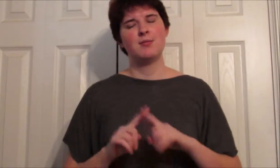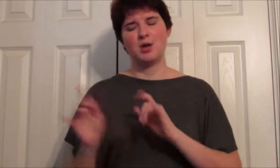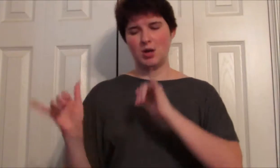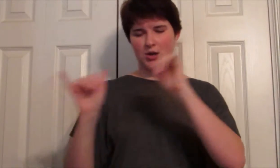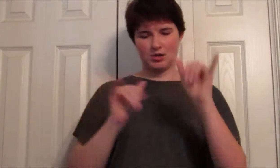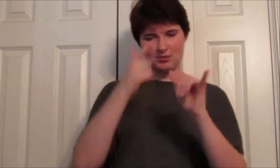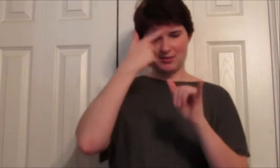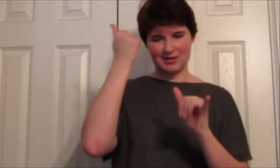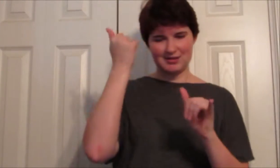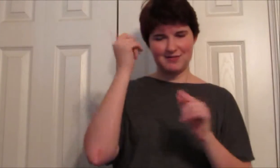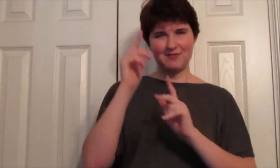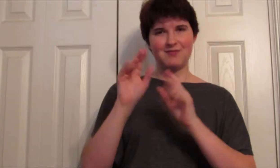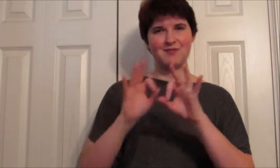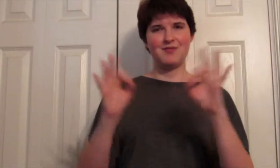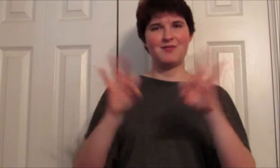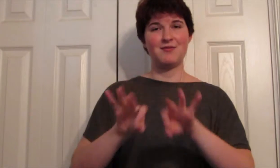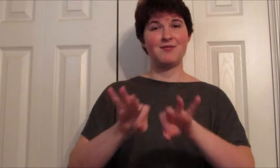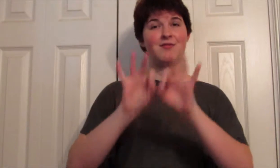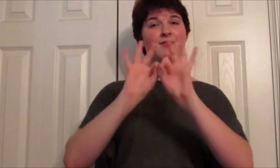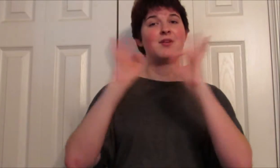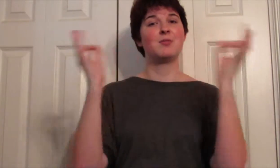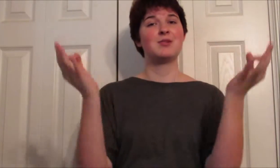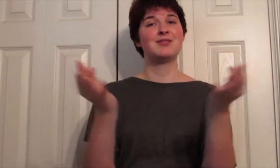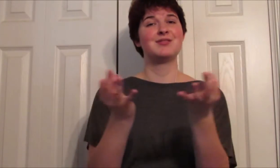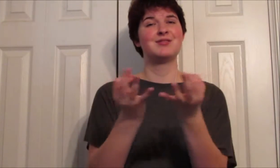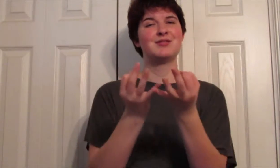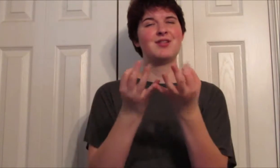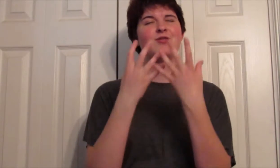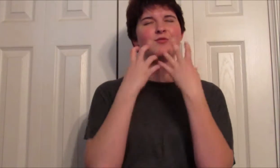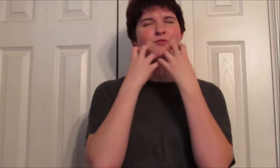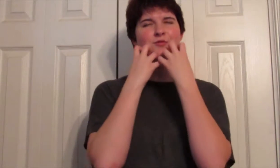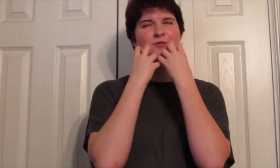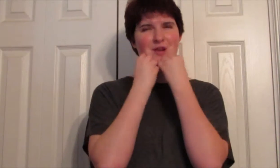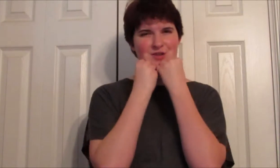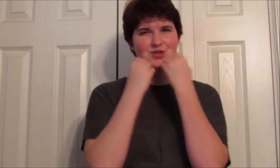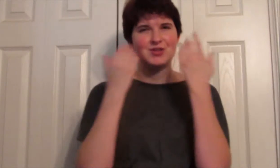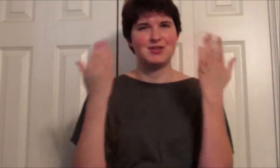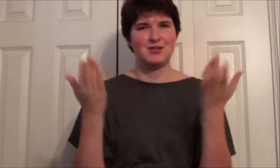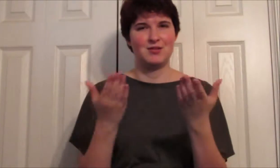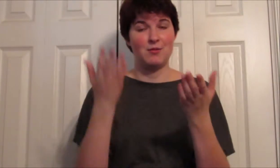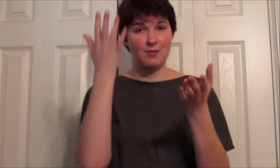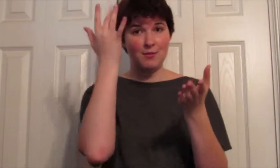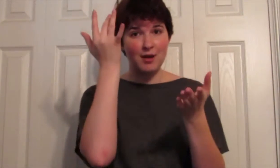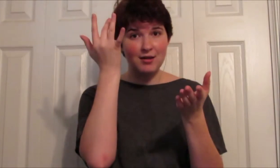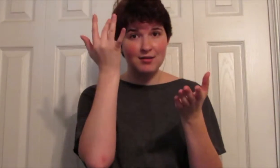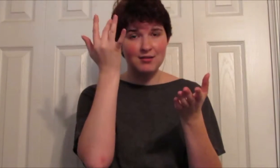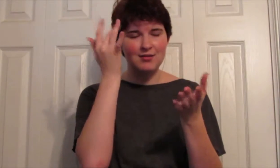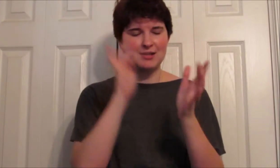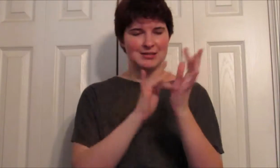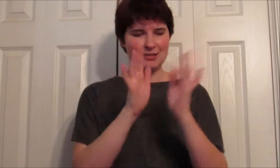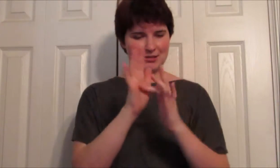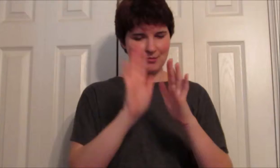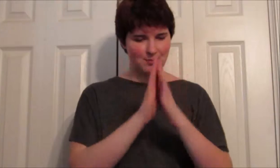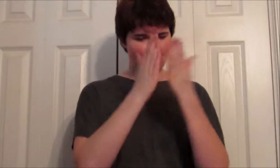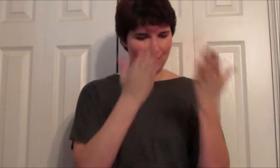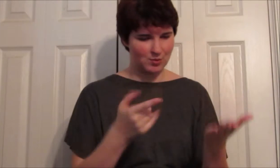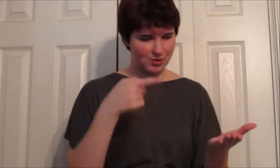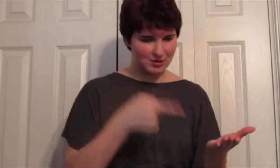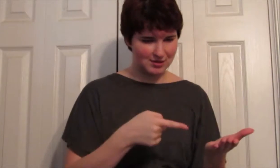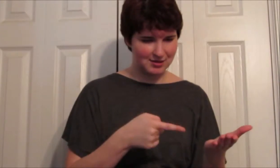because families are treasured here. Families are treasured because biblically, children